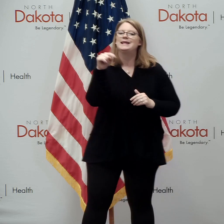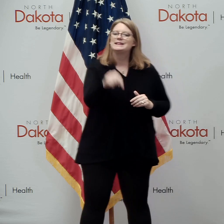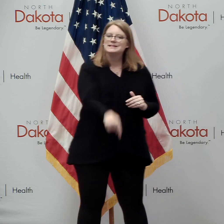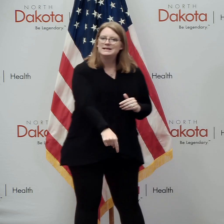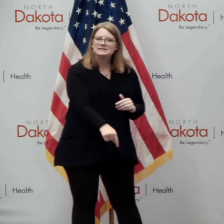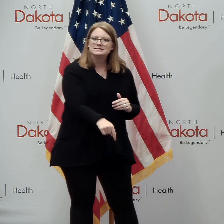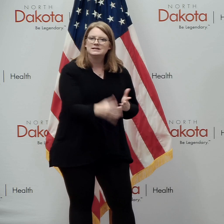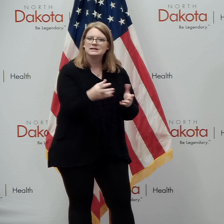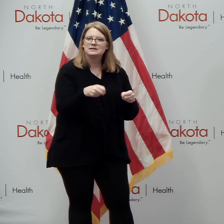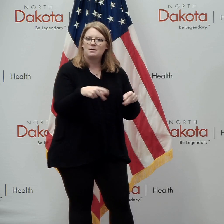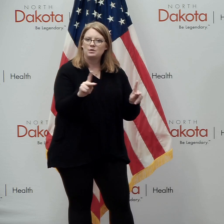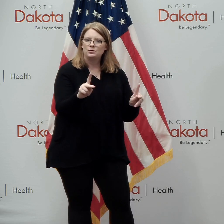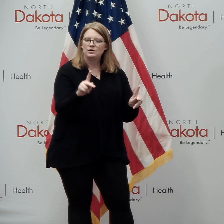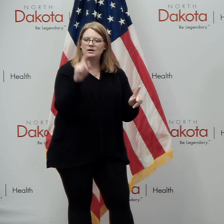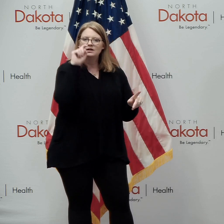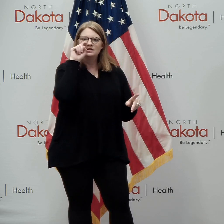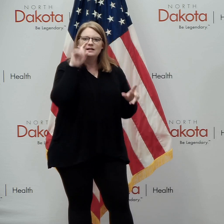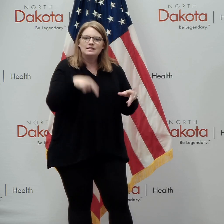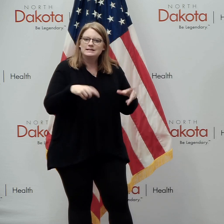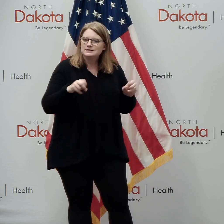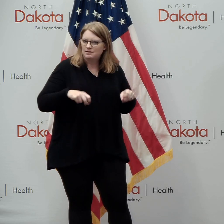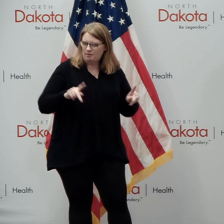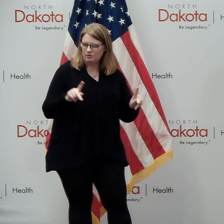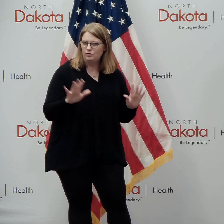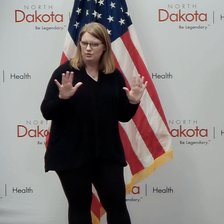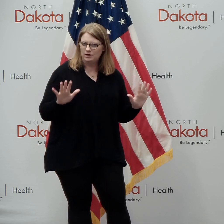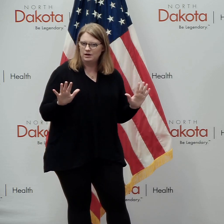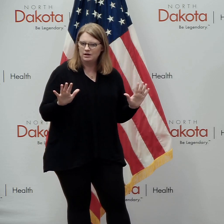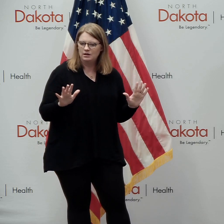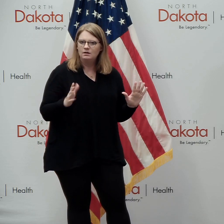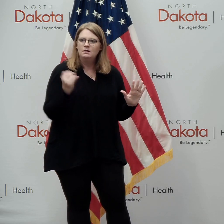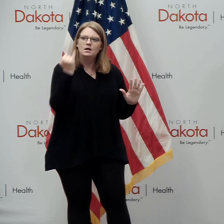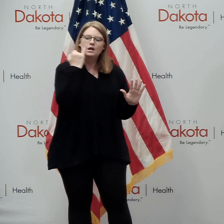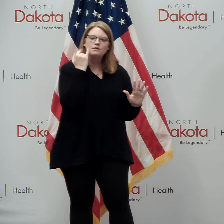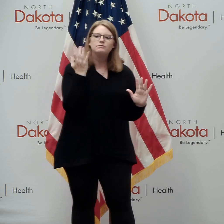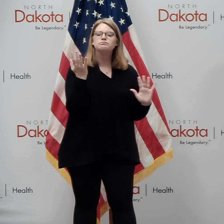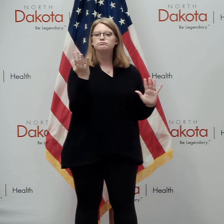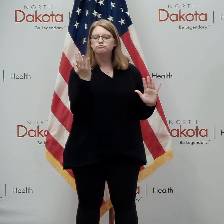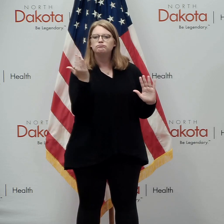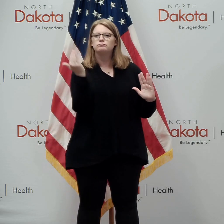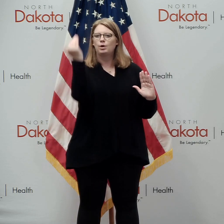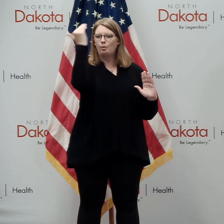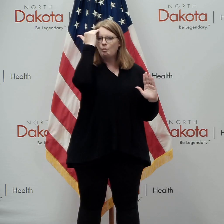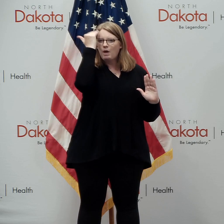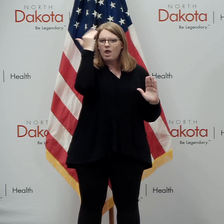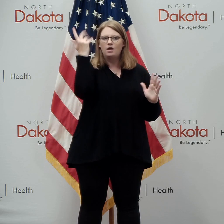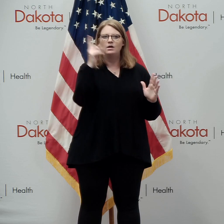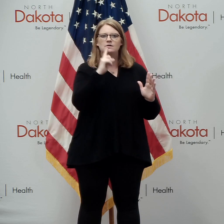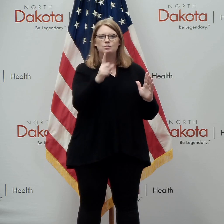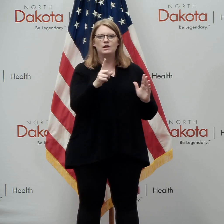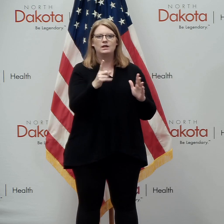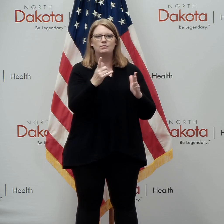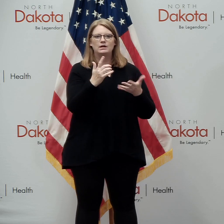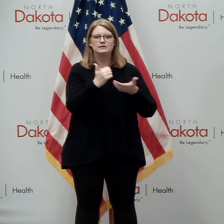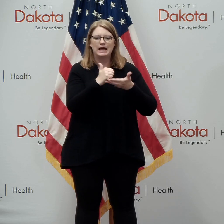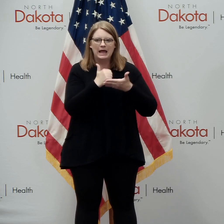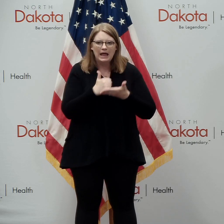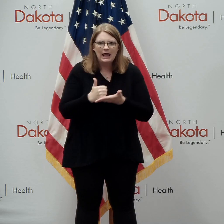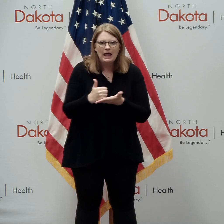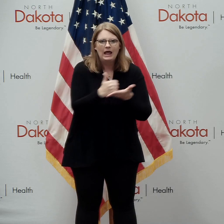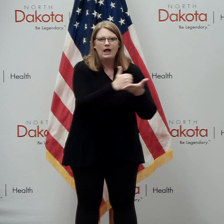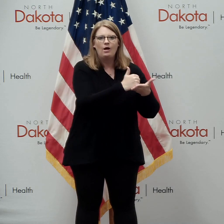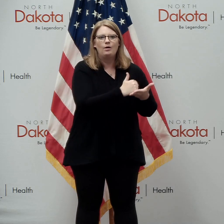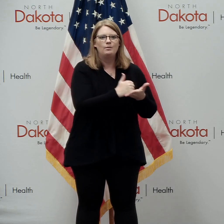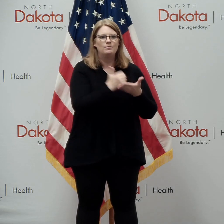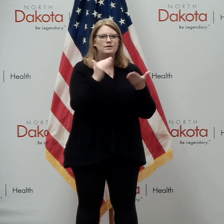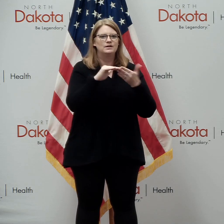this as an opportunity, if you're socially conscious about wanting to help your community or your state.